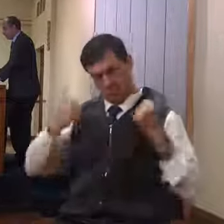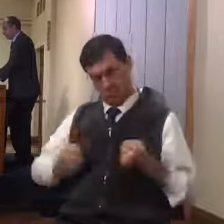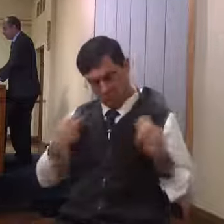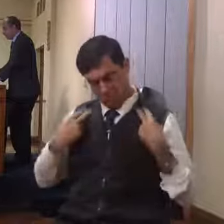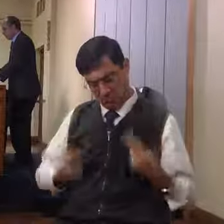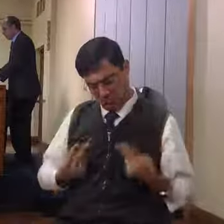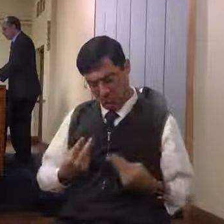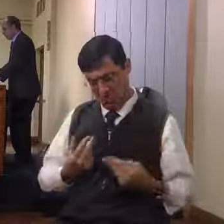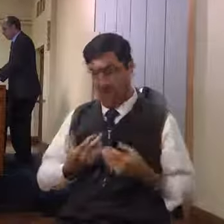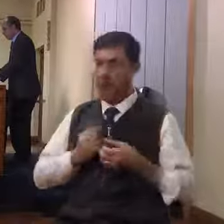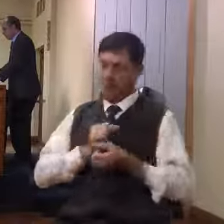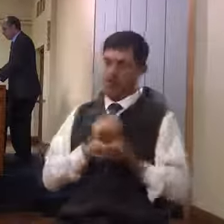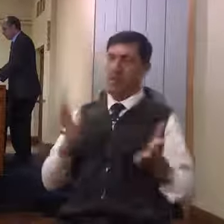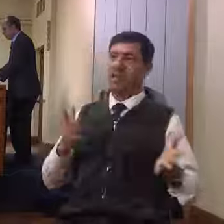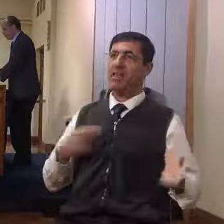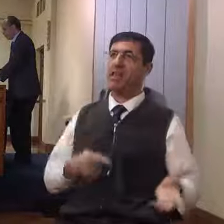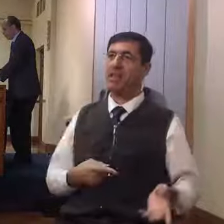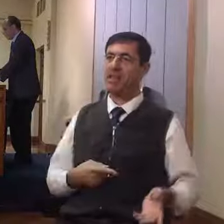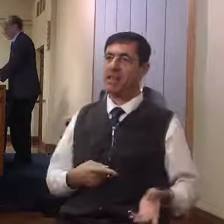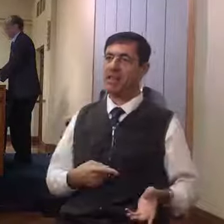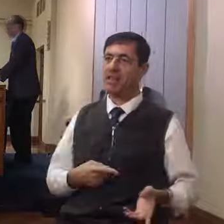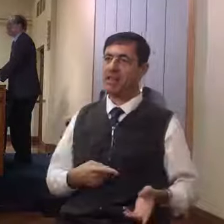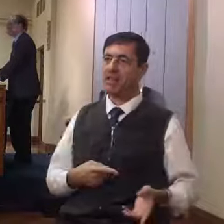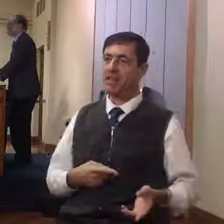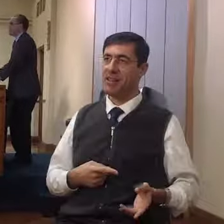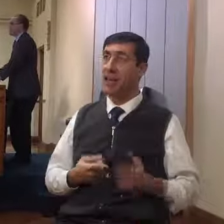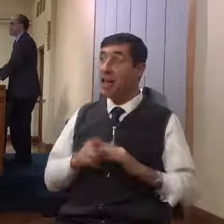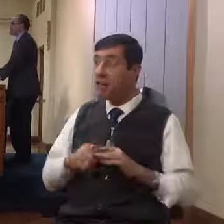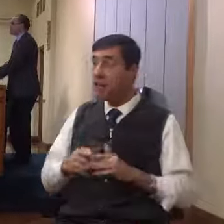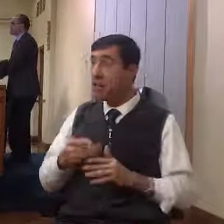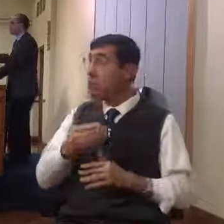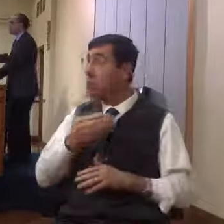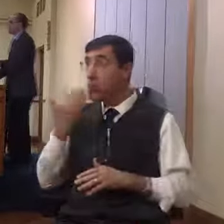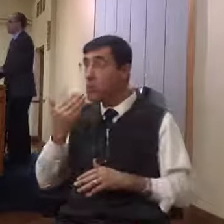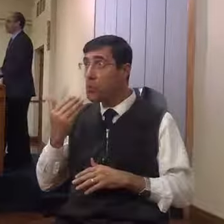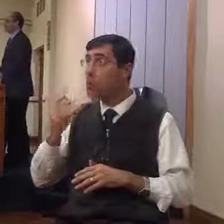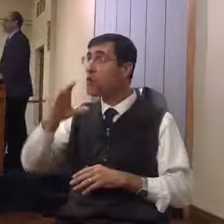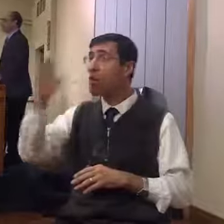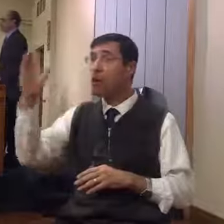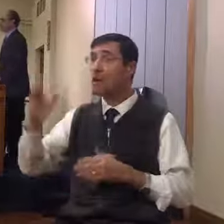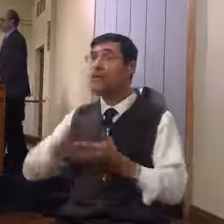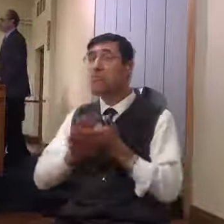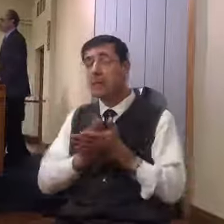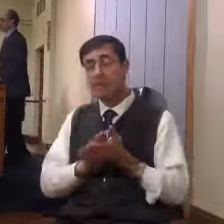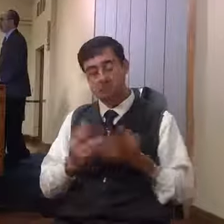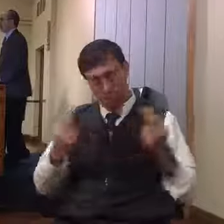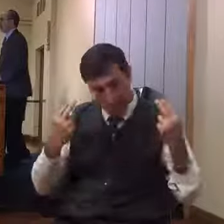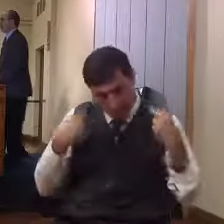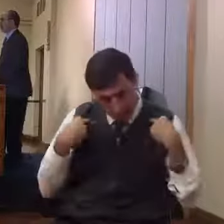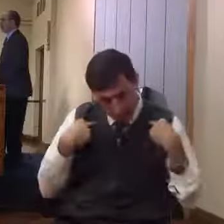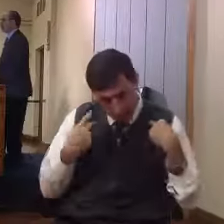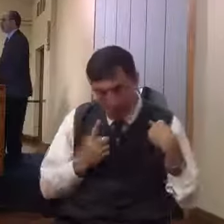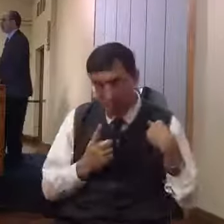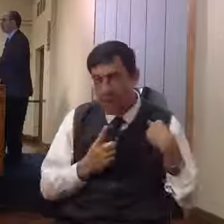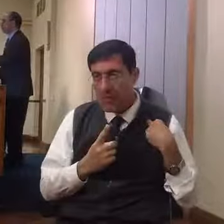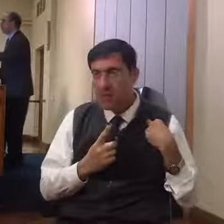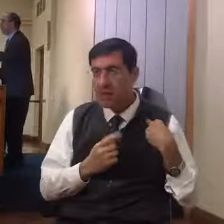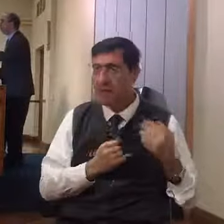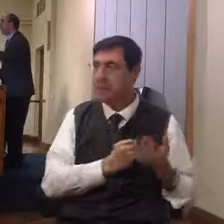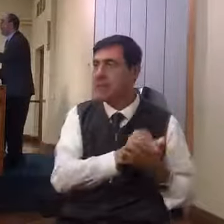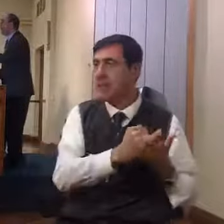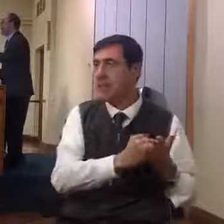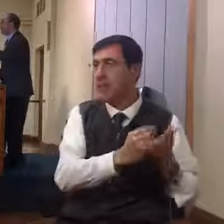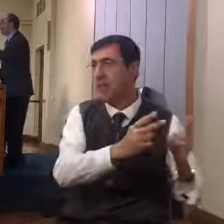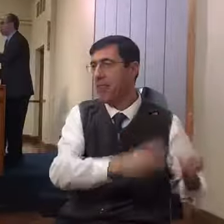him, we are all under the law of sin and death. But before I come to the last one, I want to give you